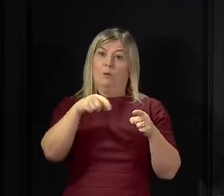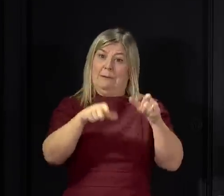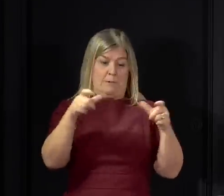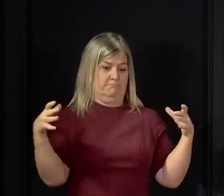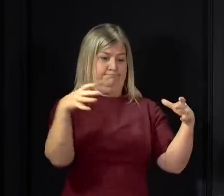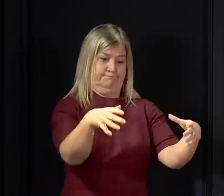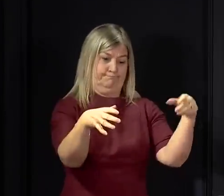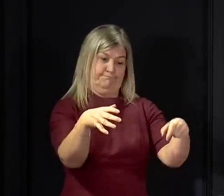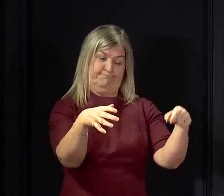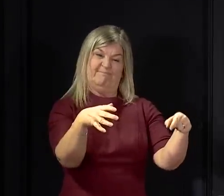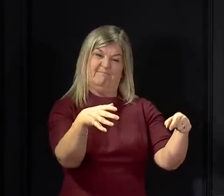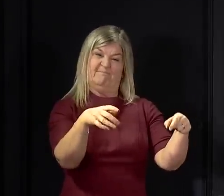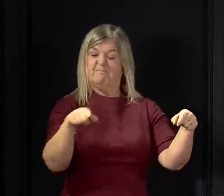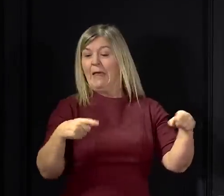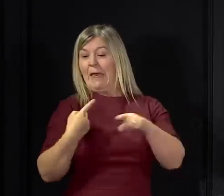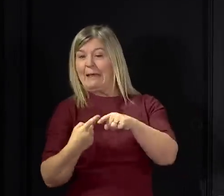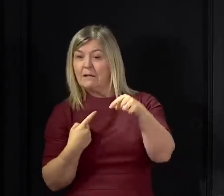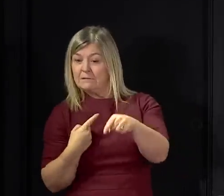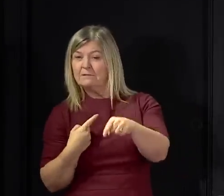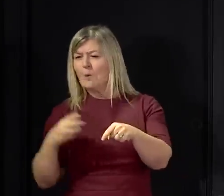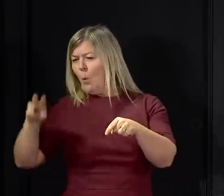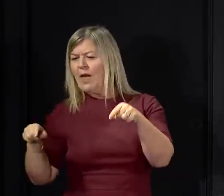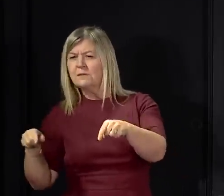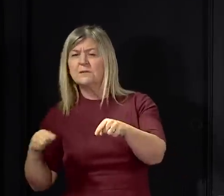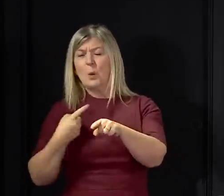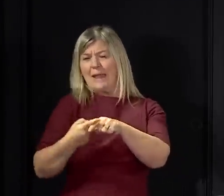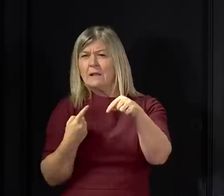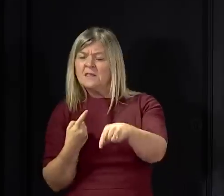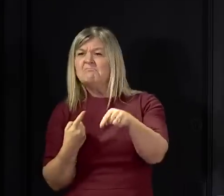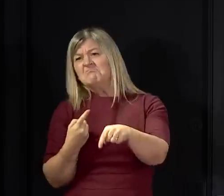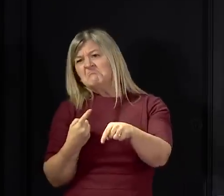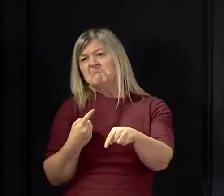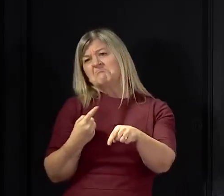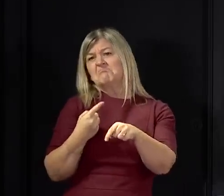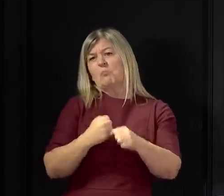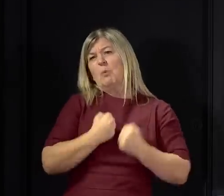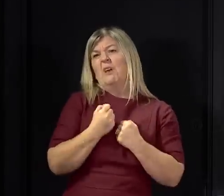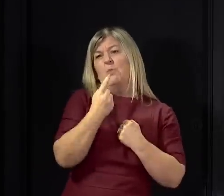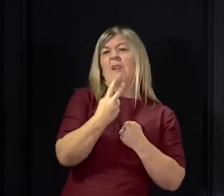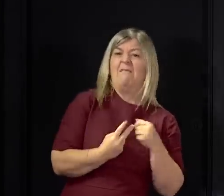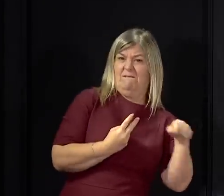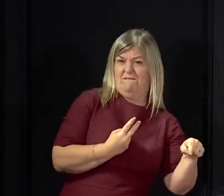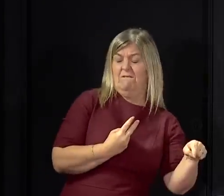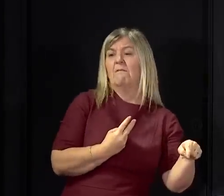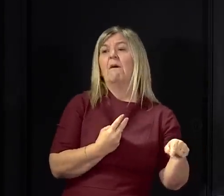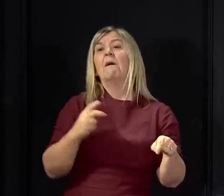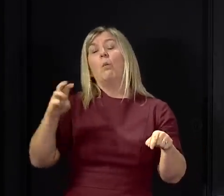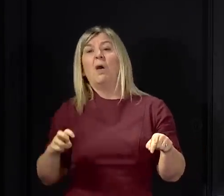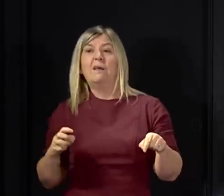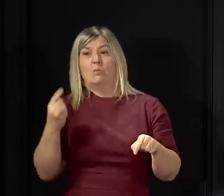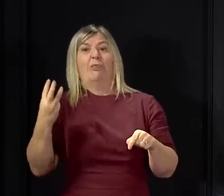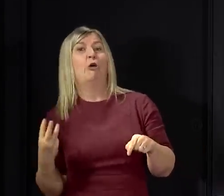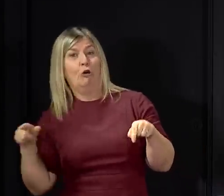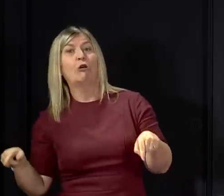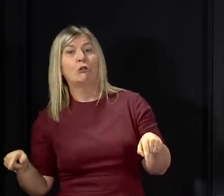Scotland are around half the number that we currently see in England, and around a third of the numbers being experienced in